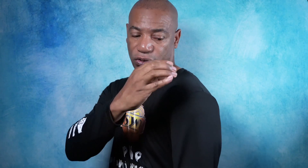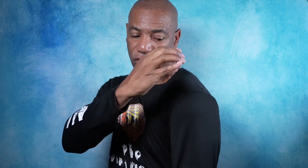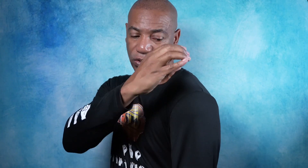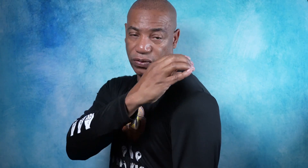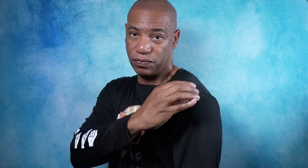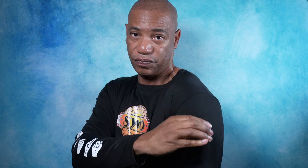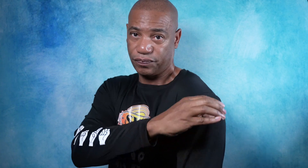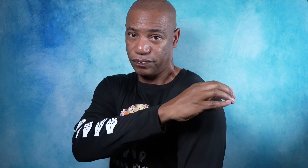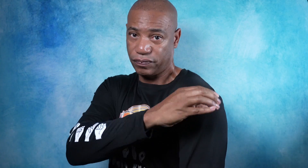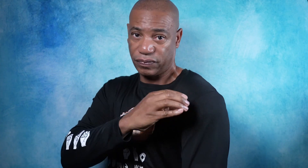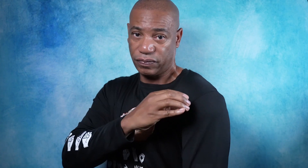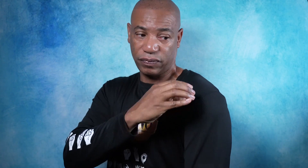to you.